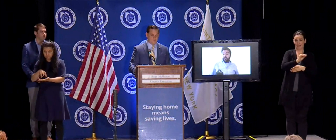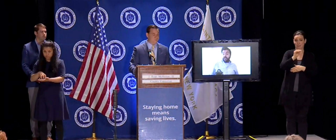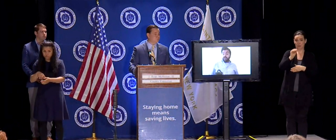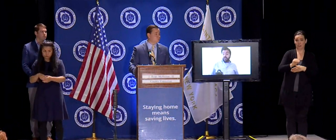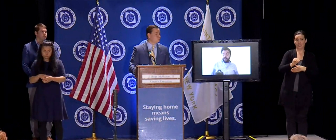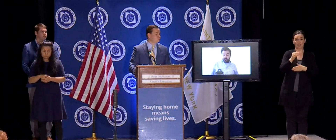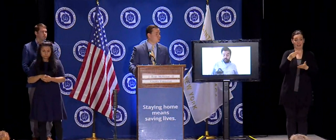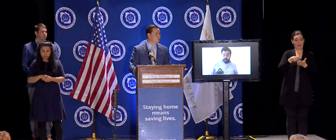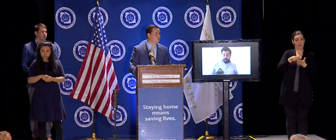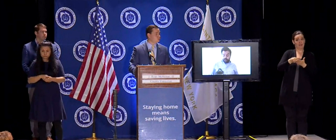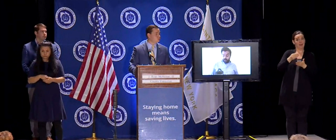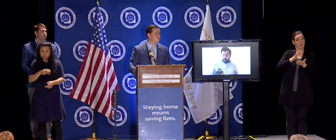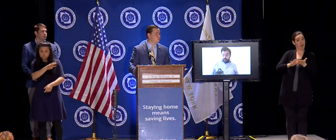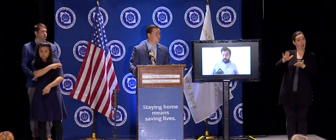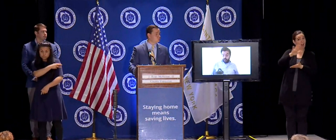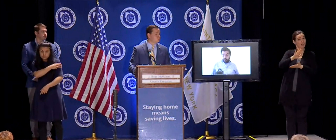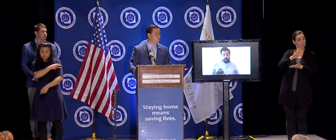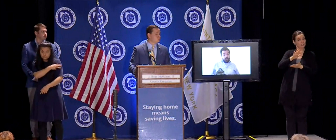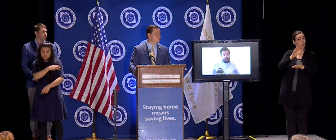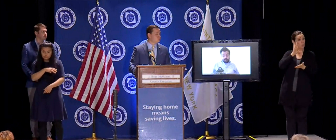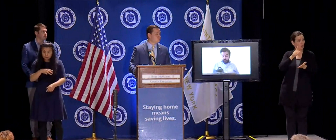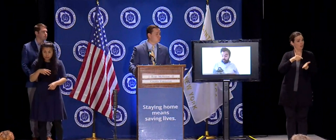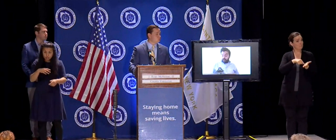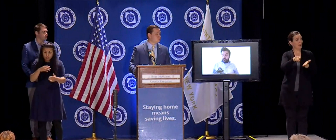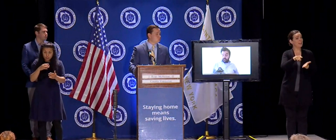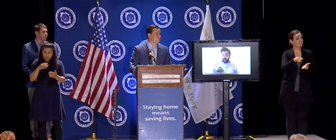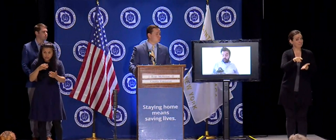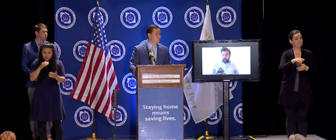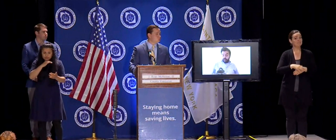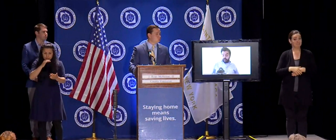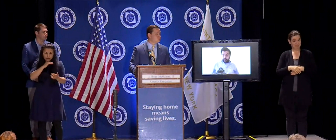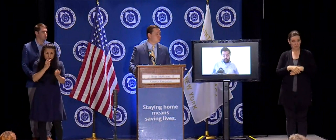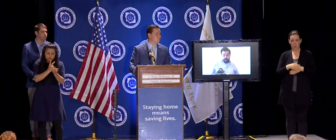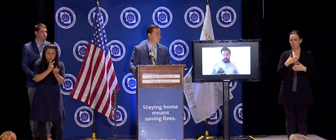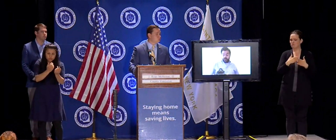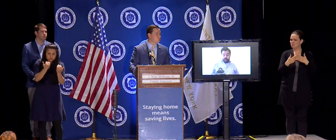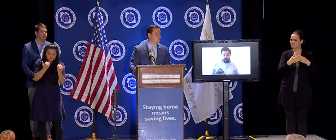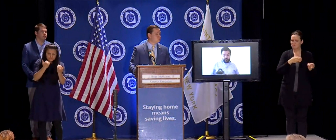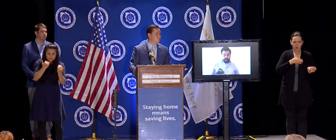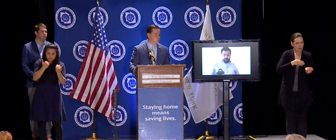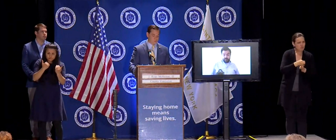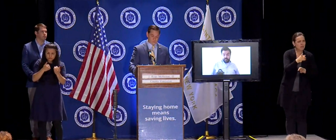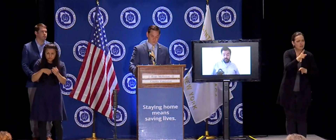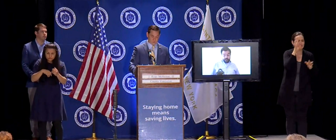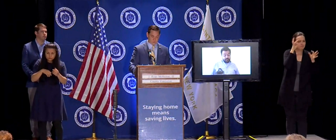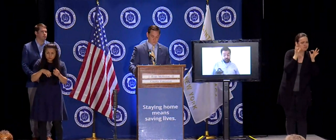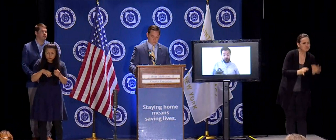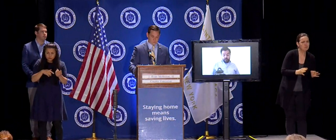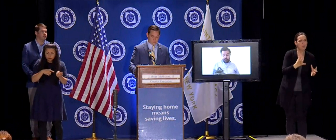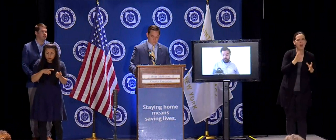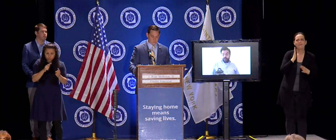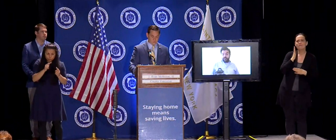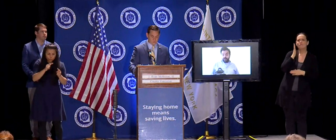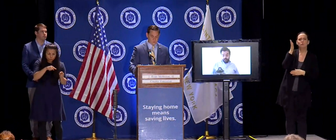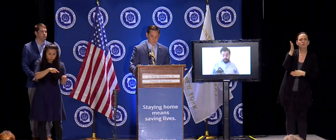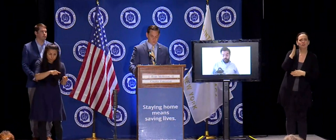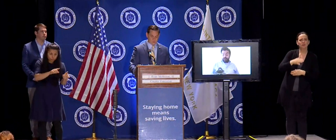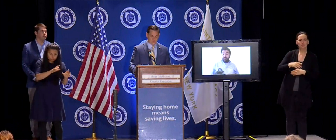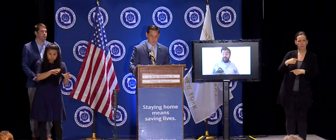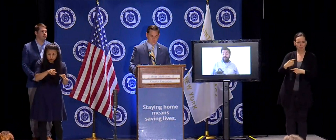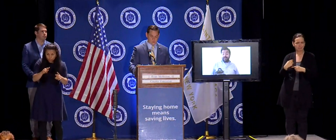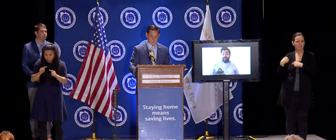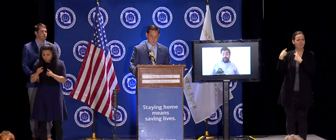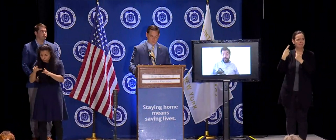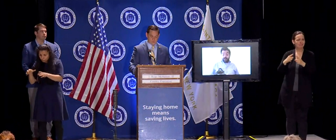courses related to in-demand fields, regardless of whether these skills are relevant to a career at Amazon. Since the program's launch, more